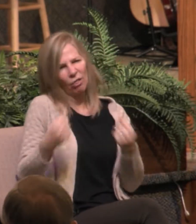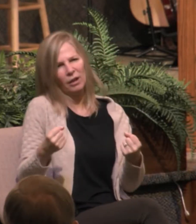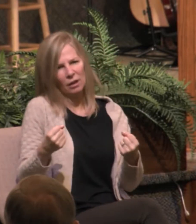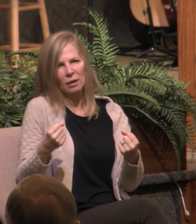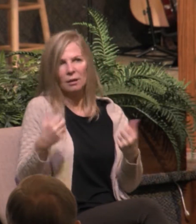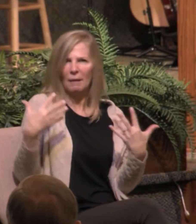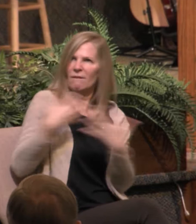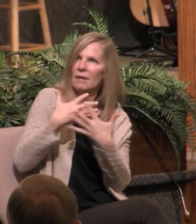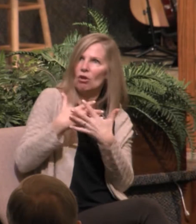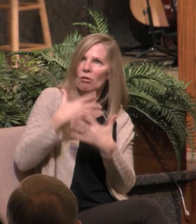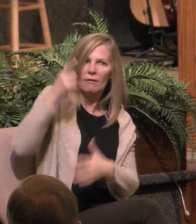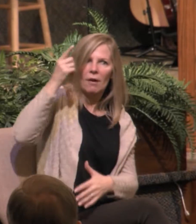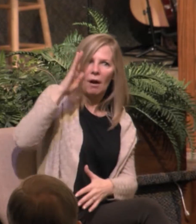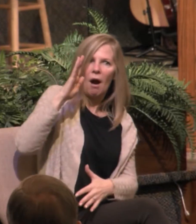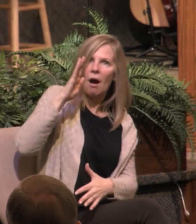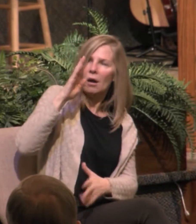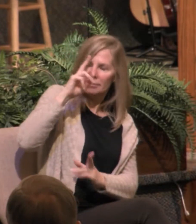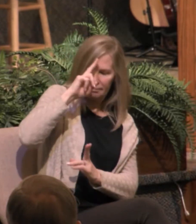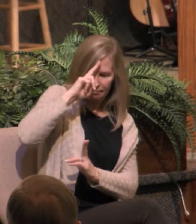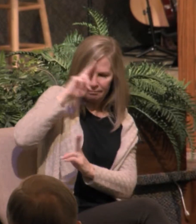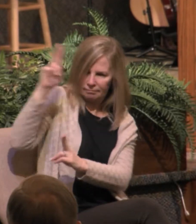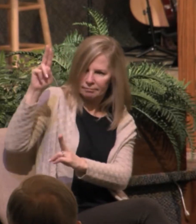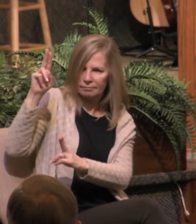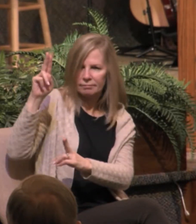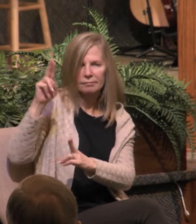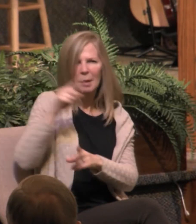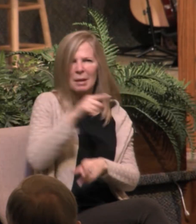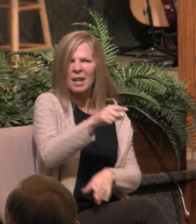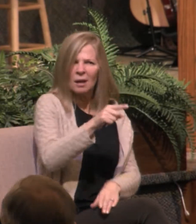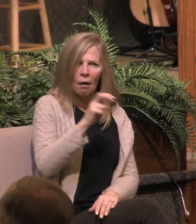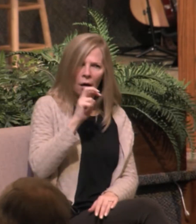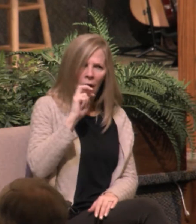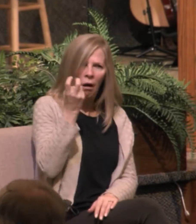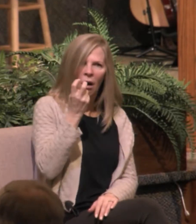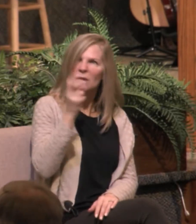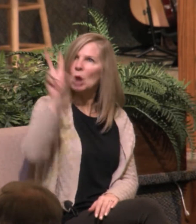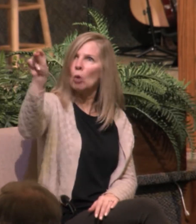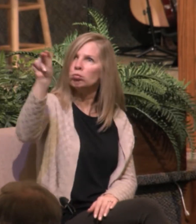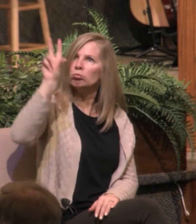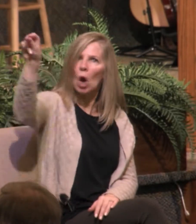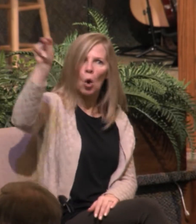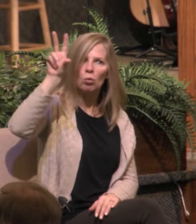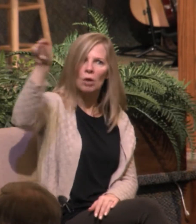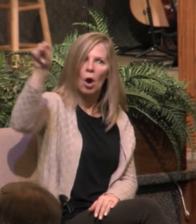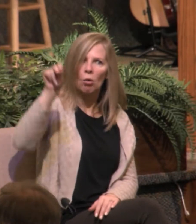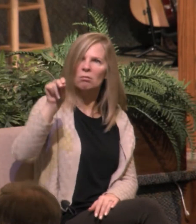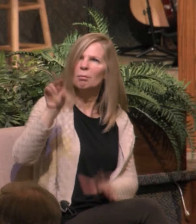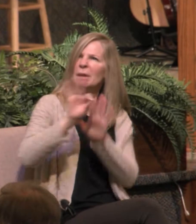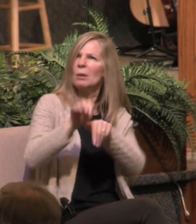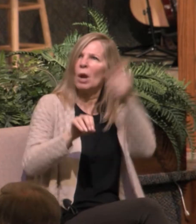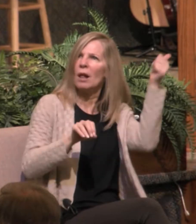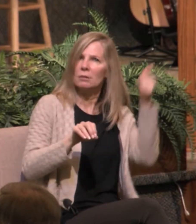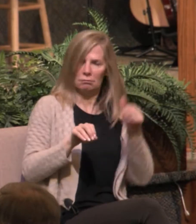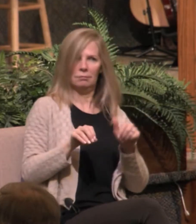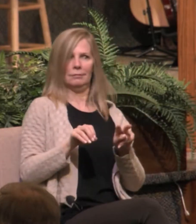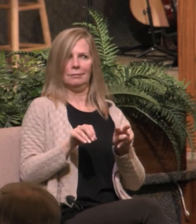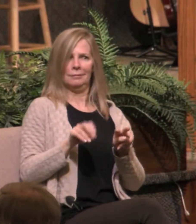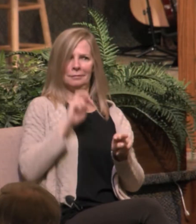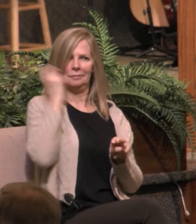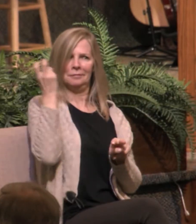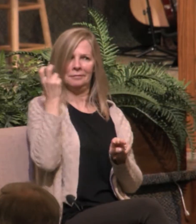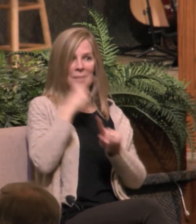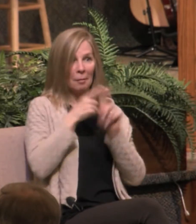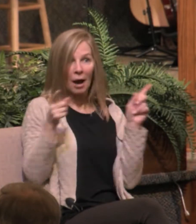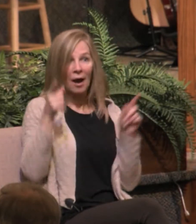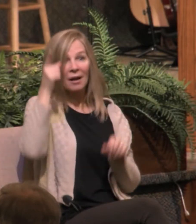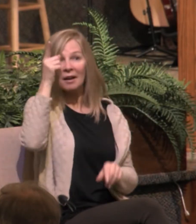I can't imagine how bold you are to tell God no as many times as Moses did. Nope, pick somebody else. But